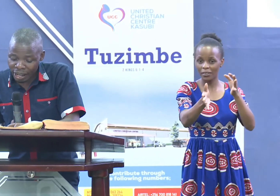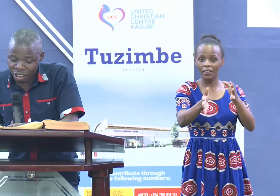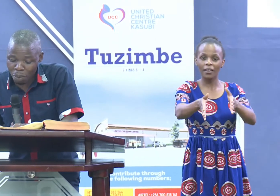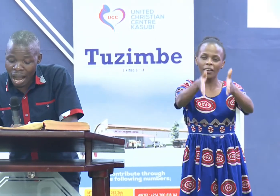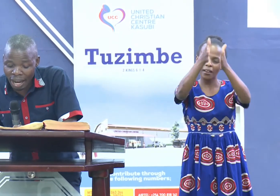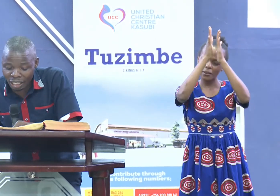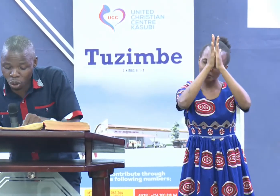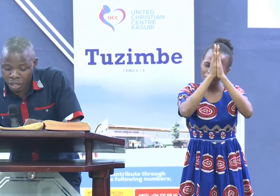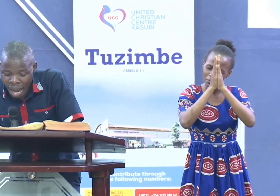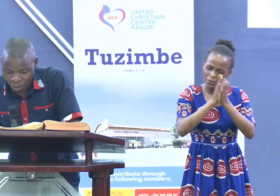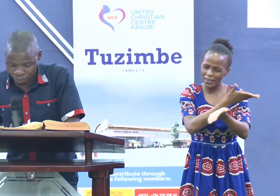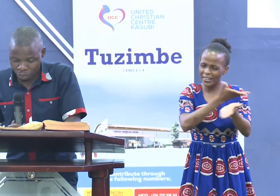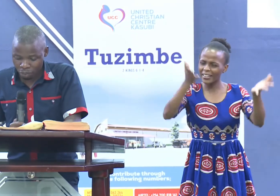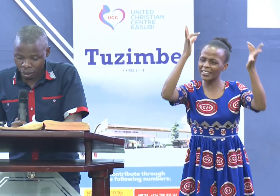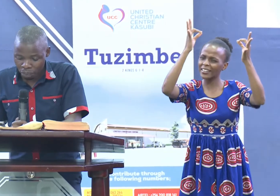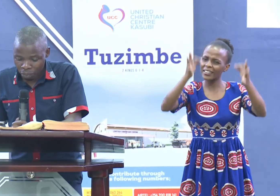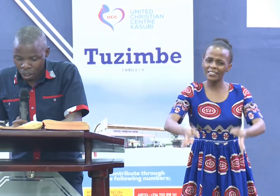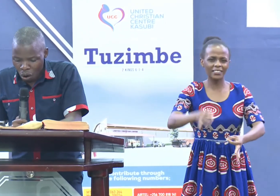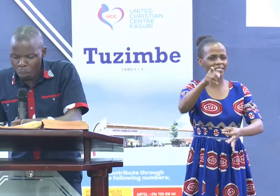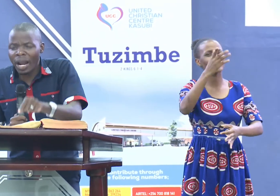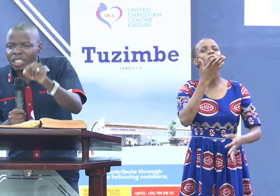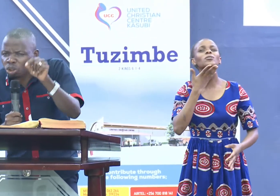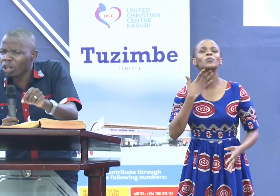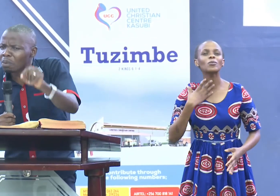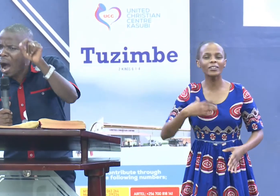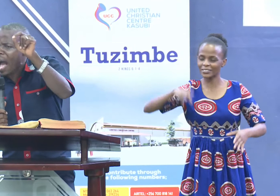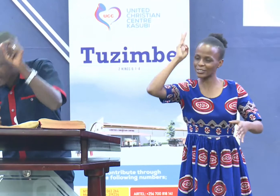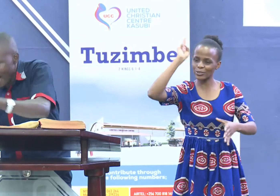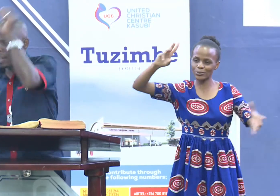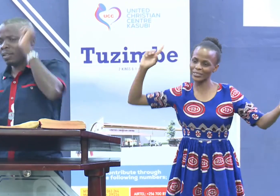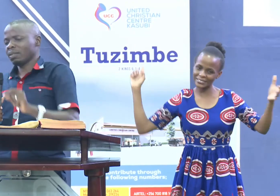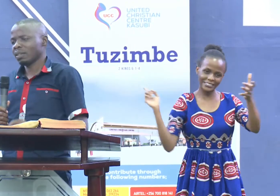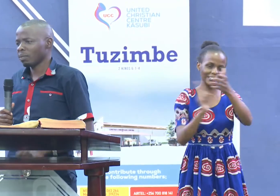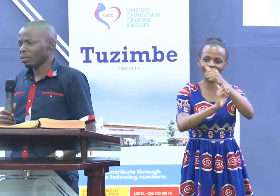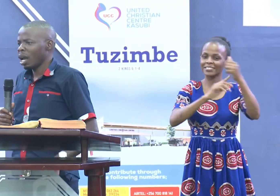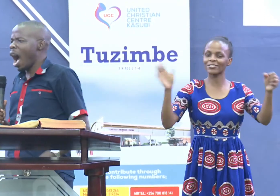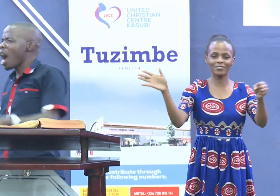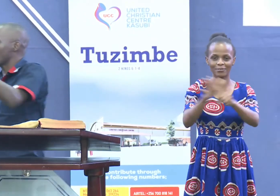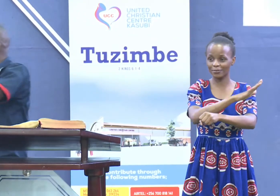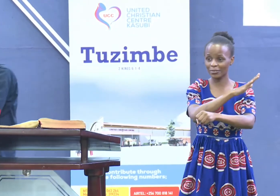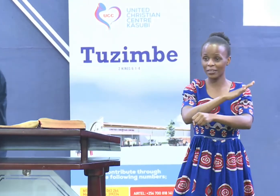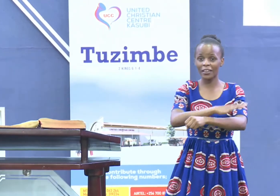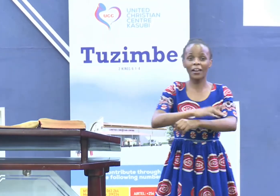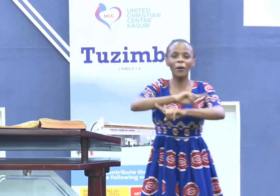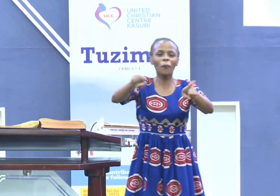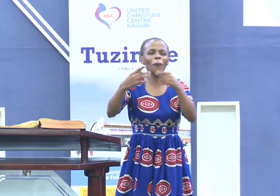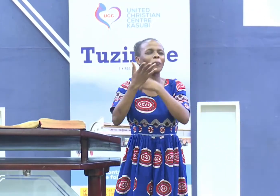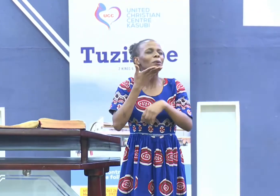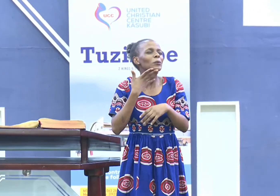You will ask what you desire. It shall be done for you.